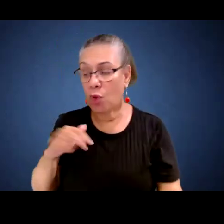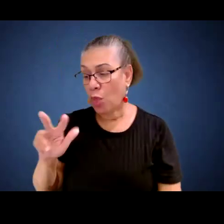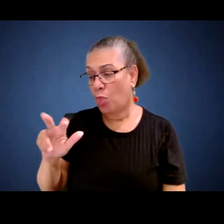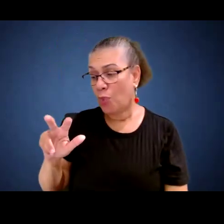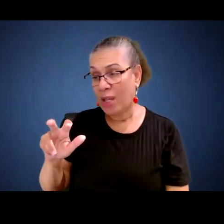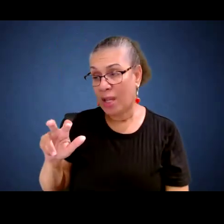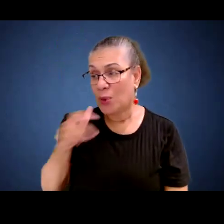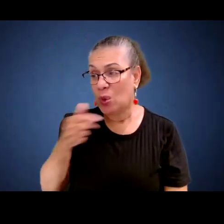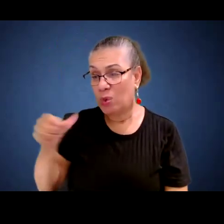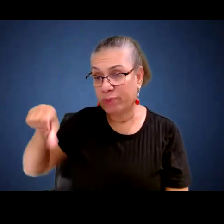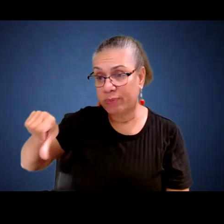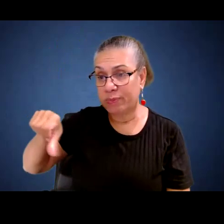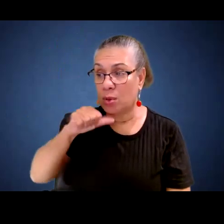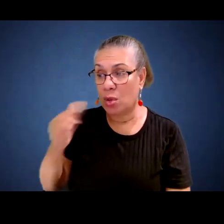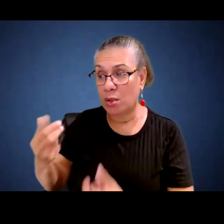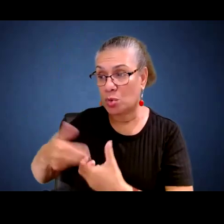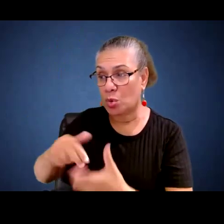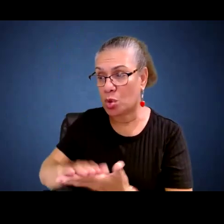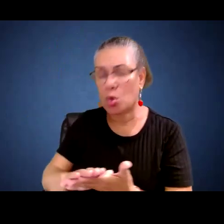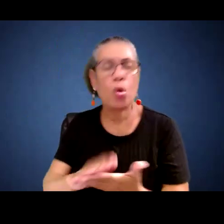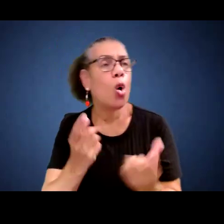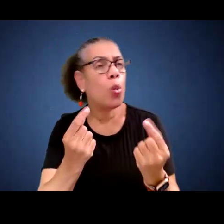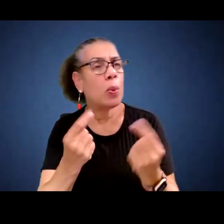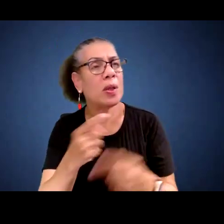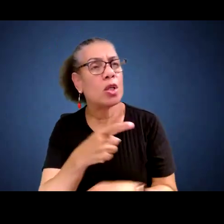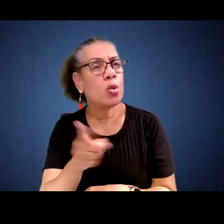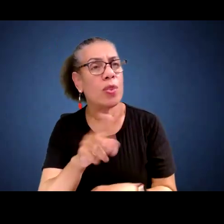then sort of how do we plan to use those seats?